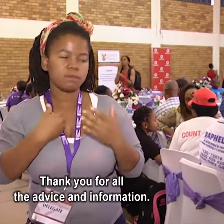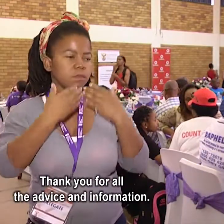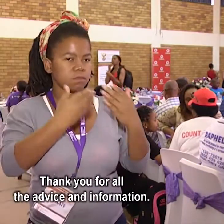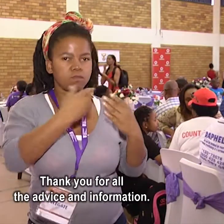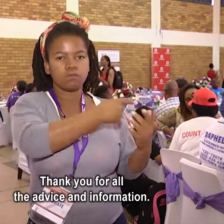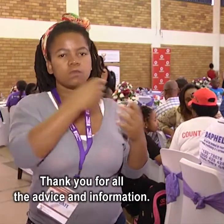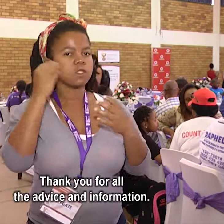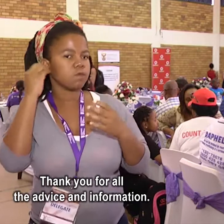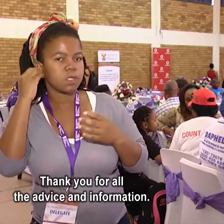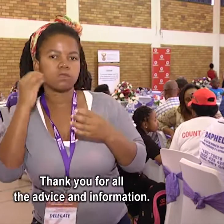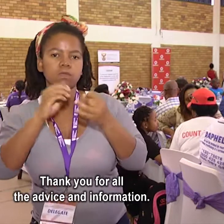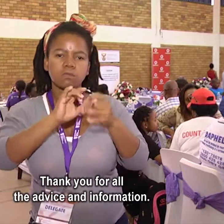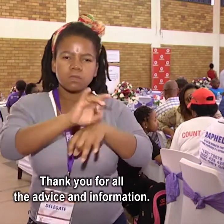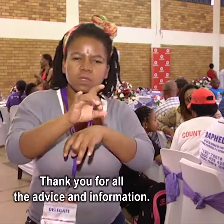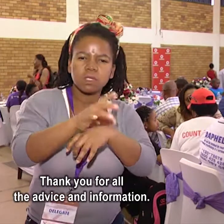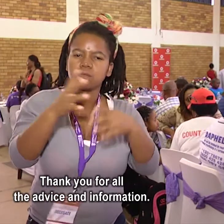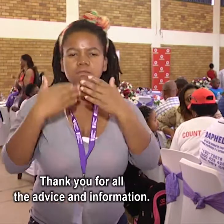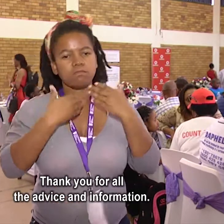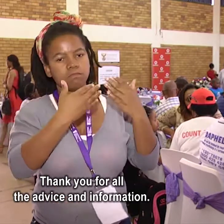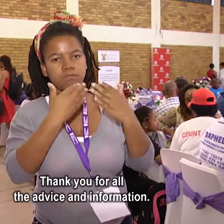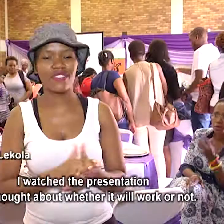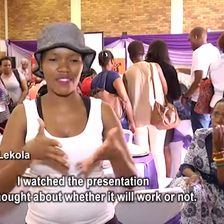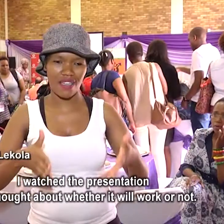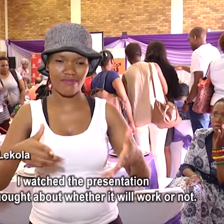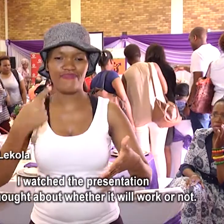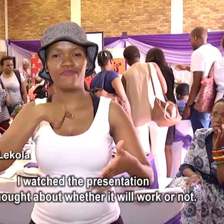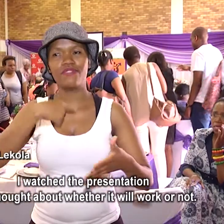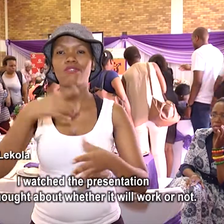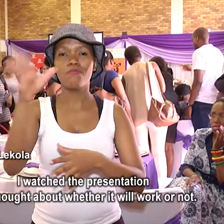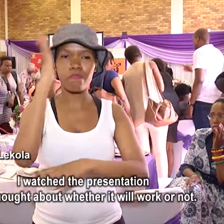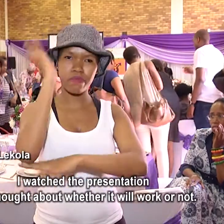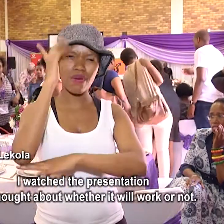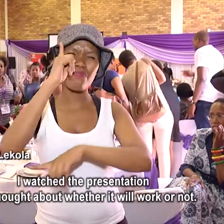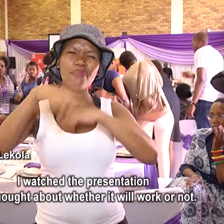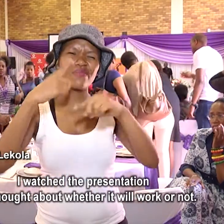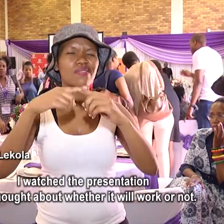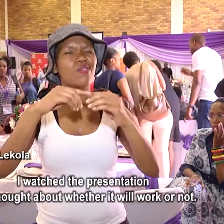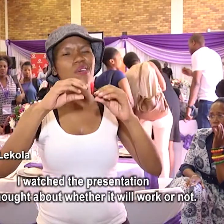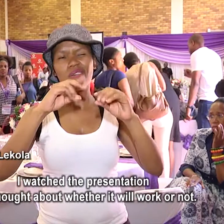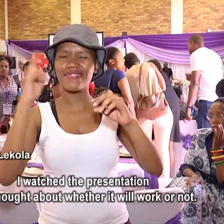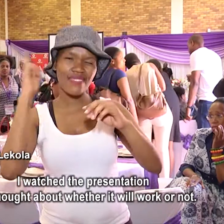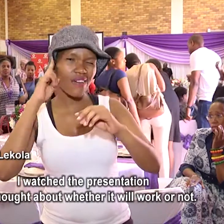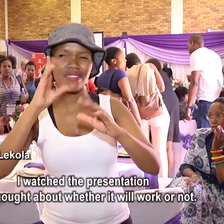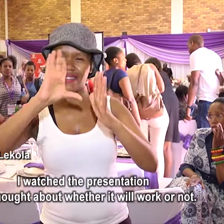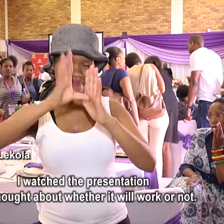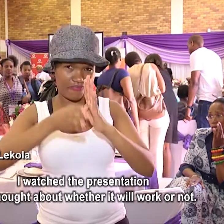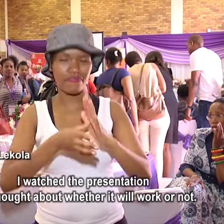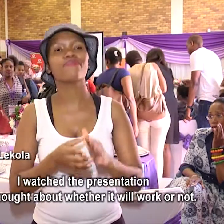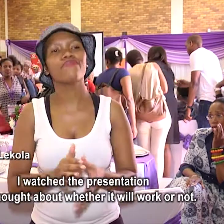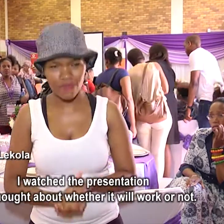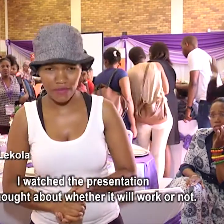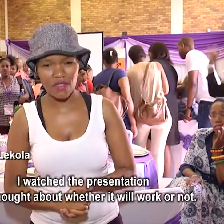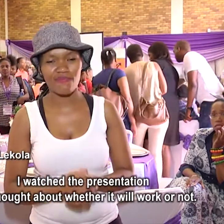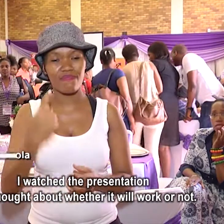Thank you for all the advice and information. I watched the presentation and thought about whether it will work or